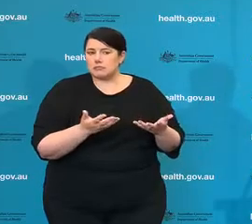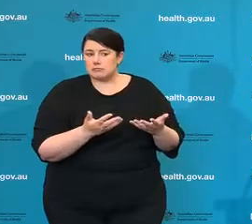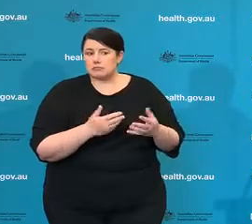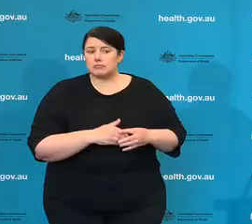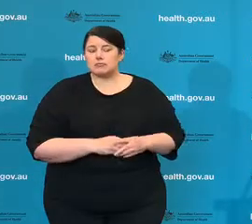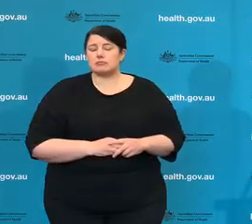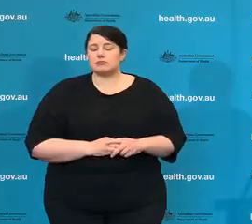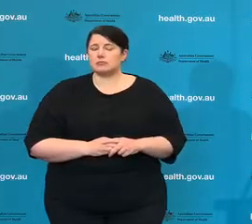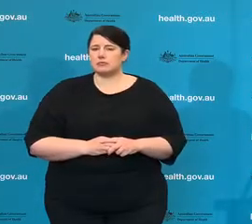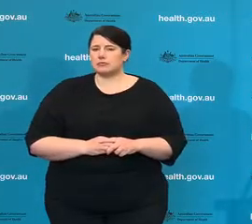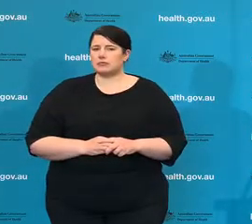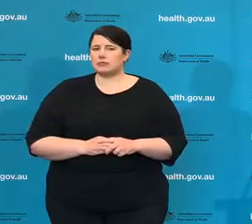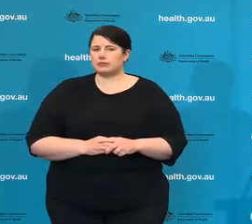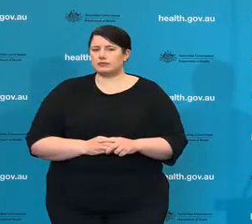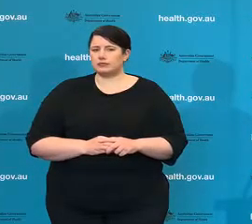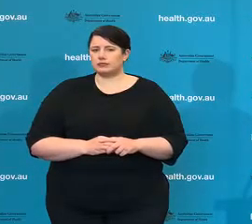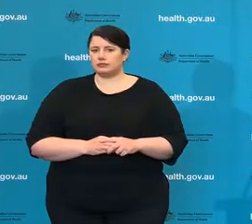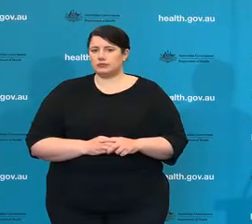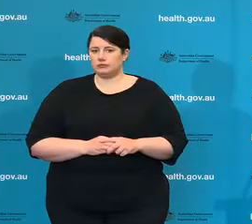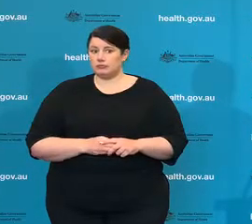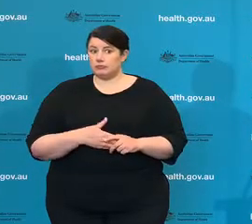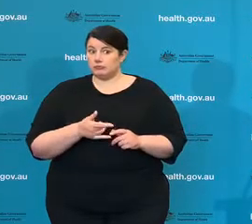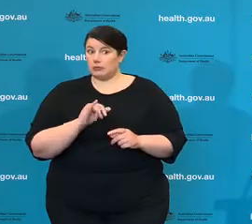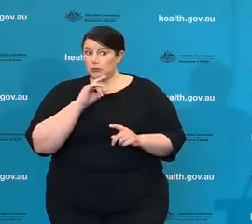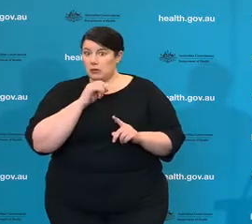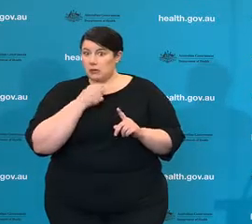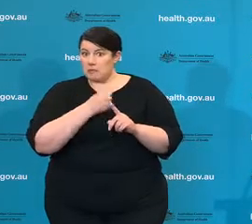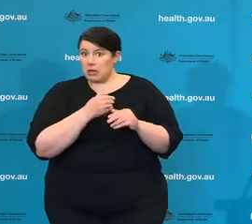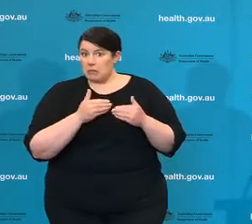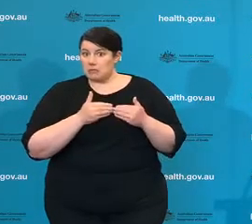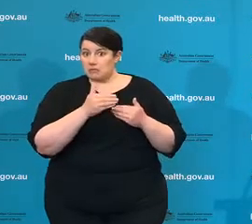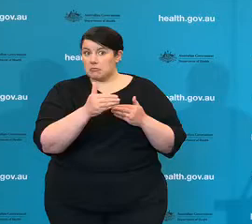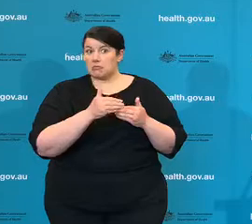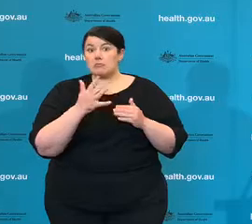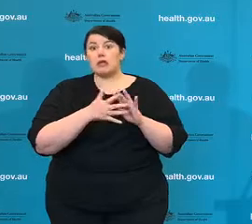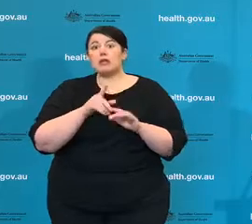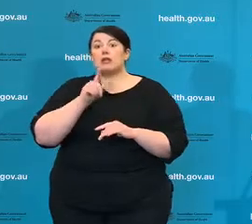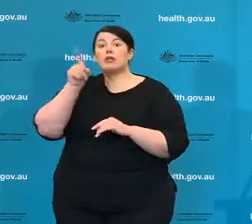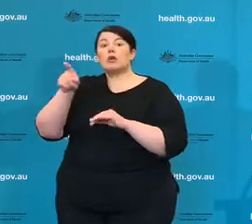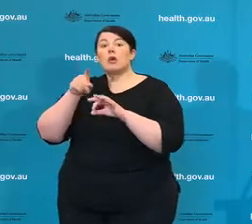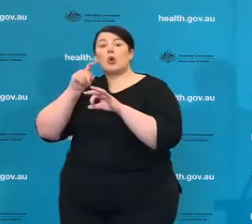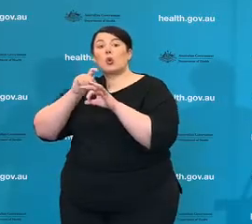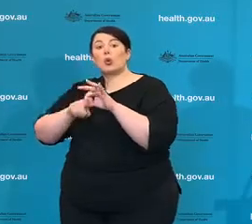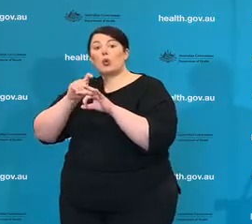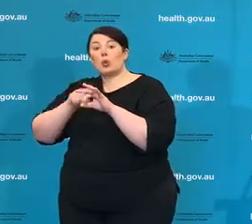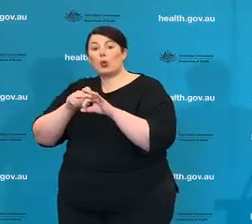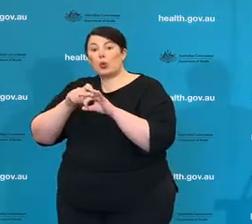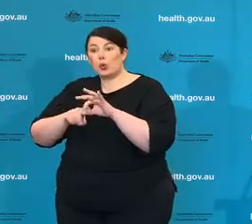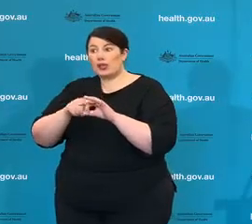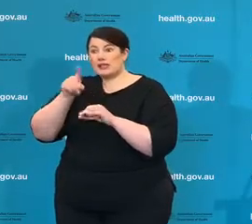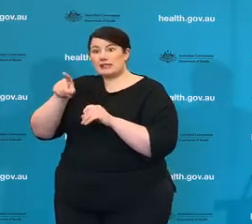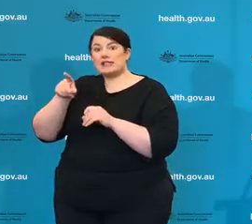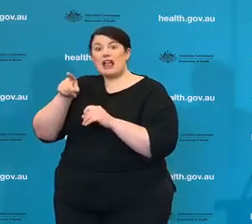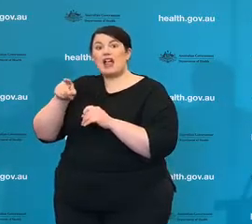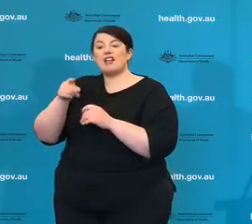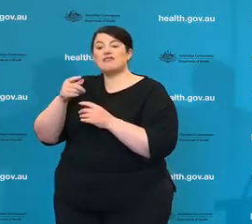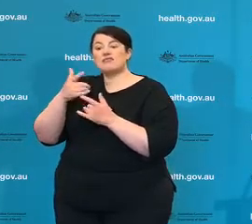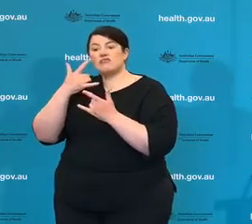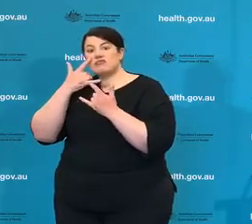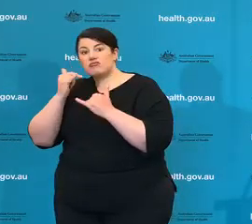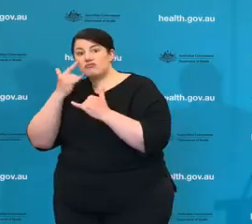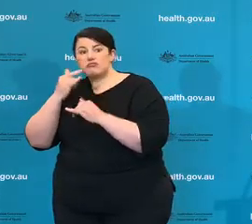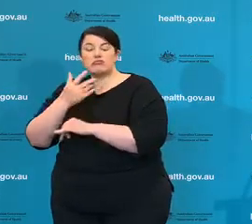the impact it has on the AstraZeneca trial, could this mean that the Queensland researchers working on the molecular clamp end up sort of being like